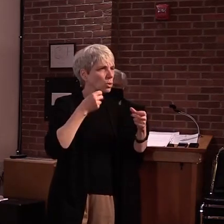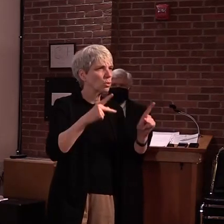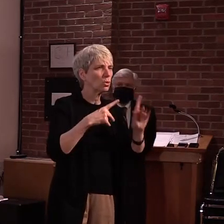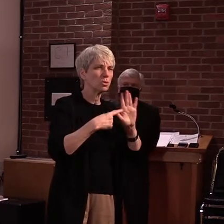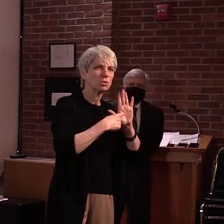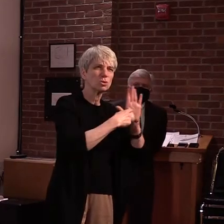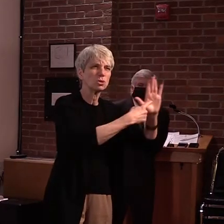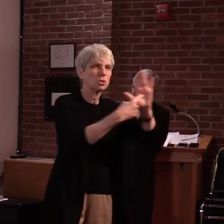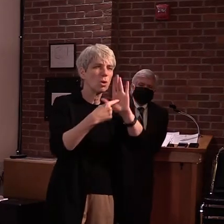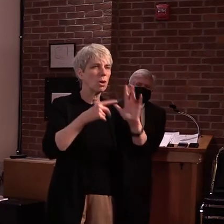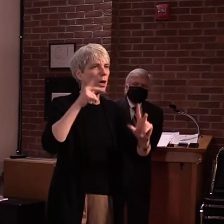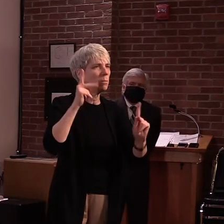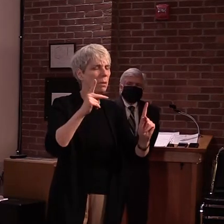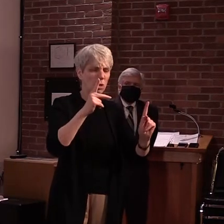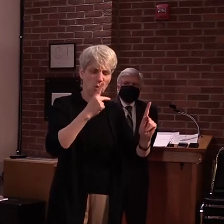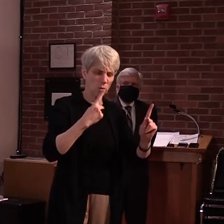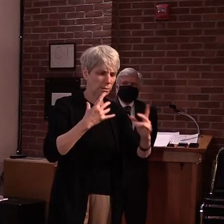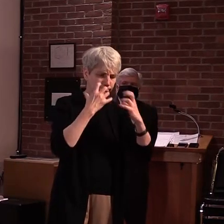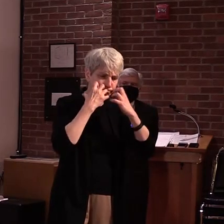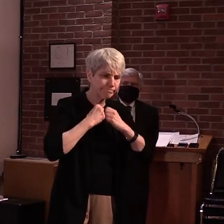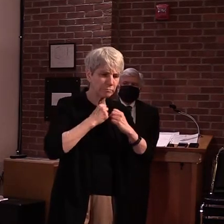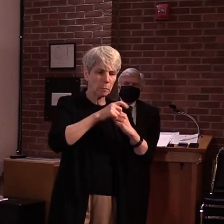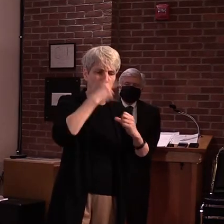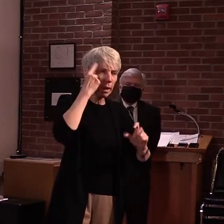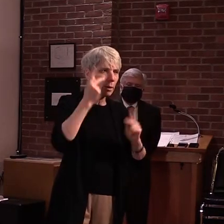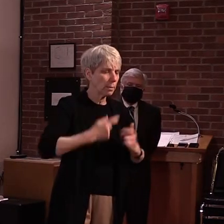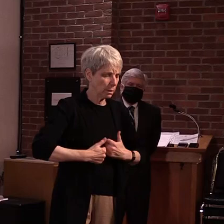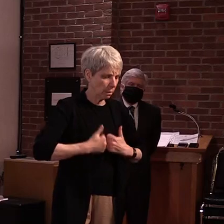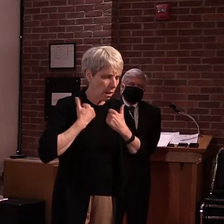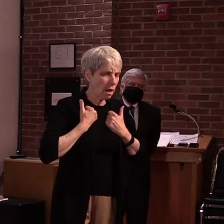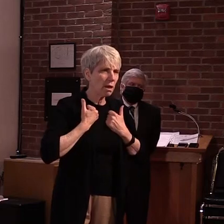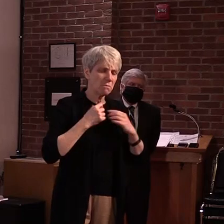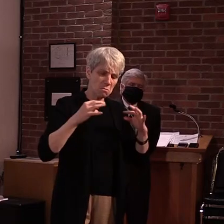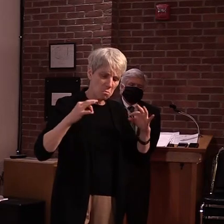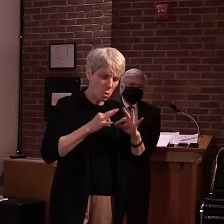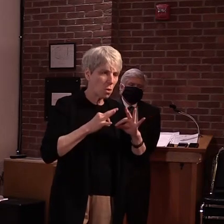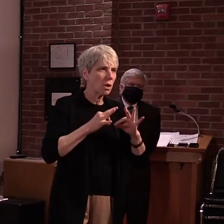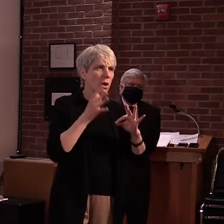in this for the long run. We're going to change things.